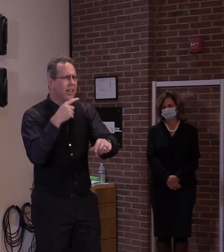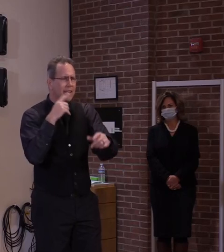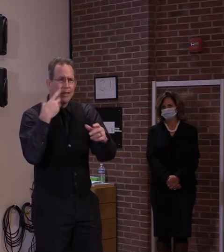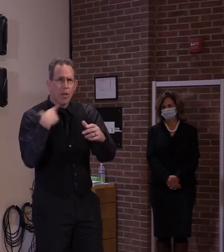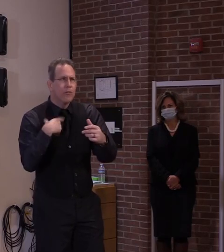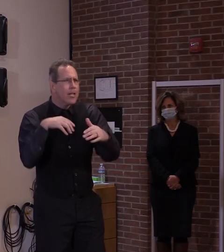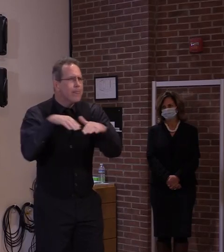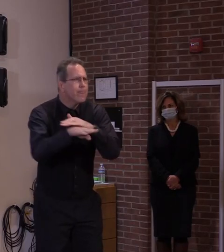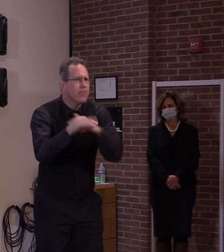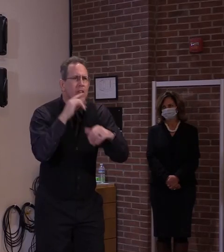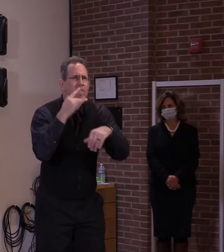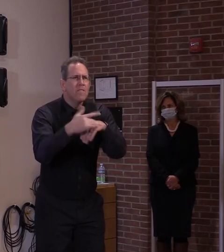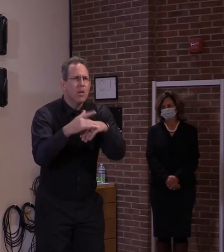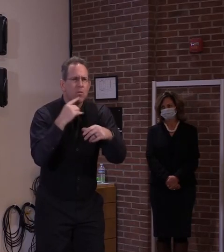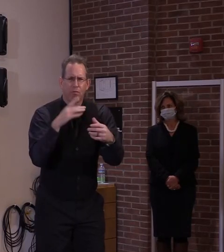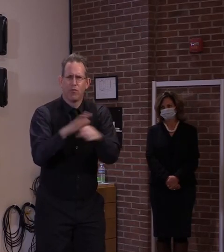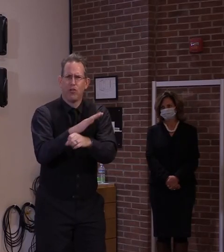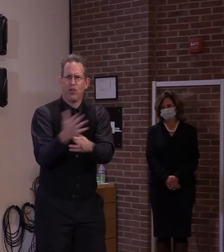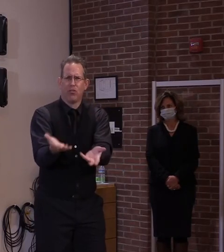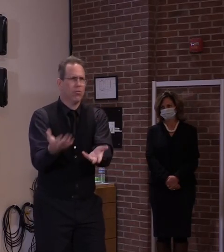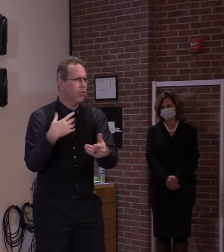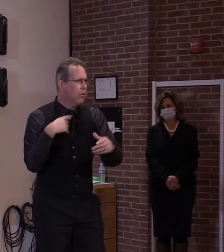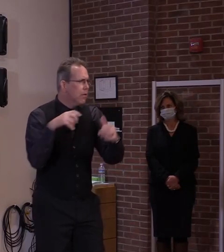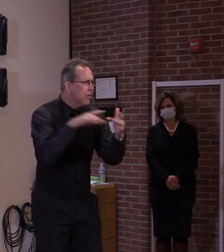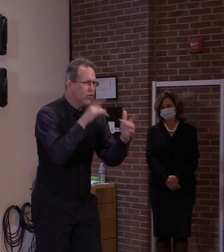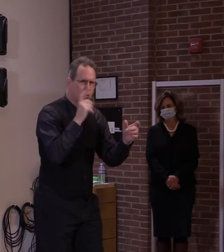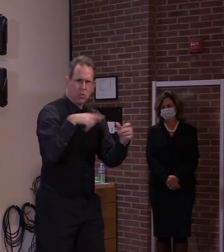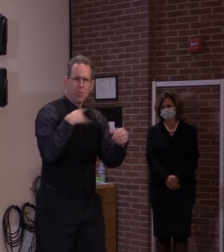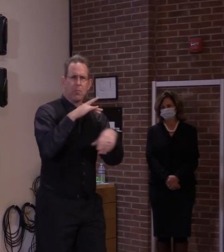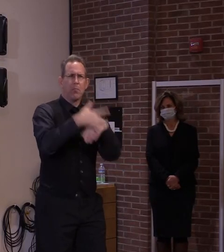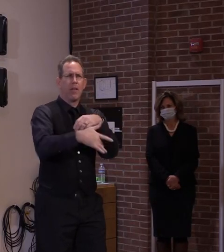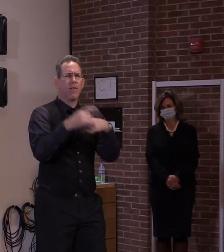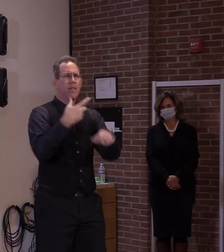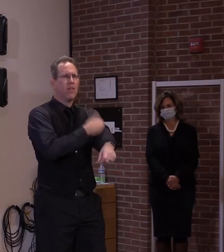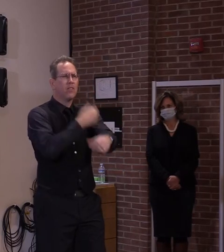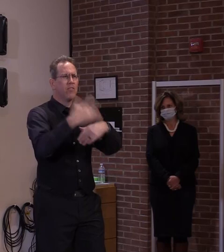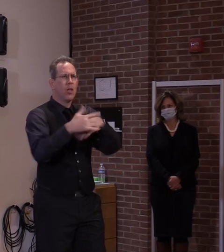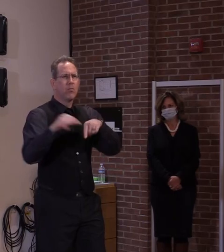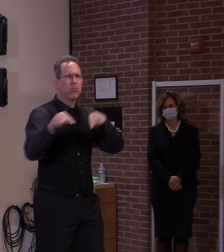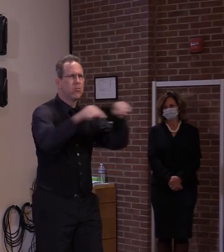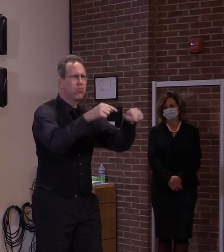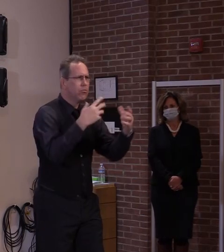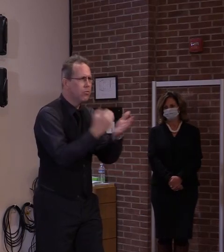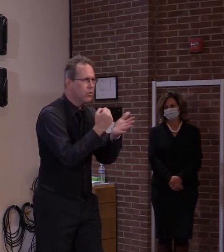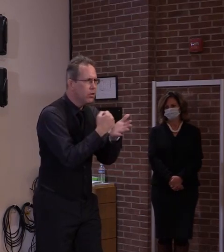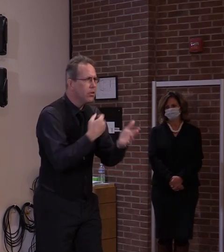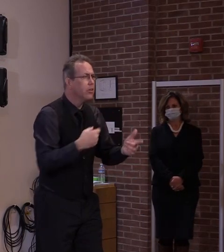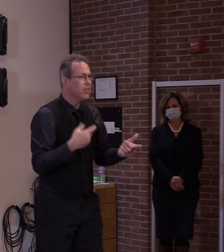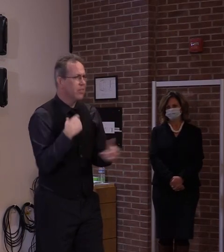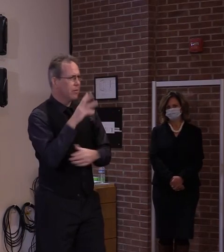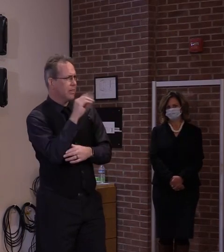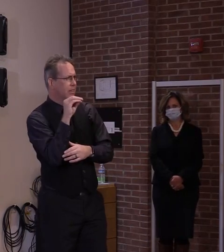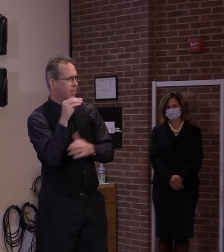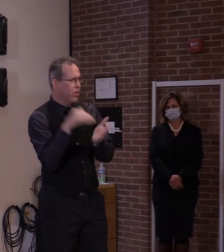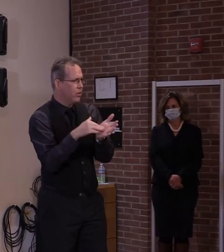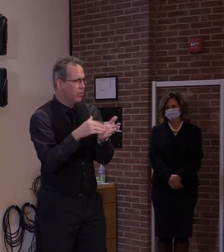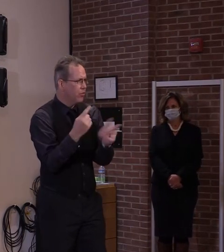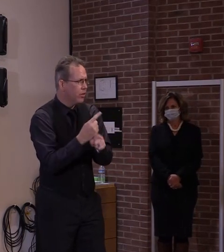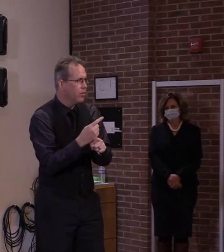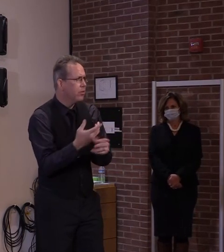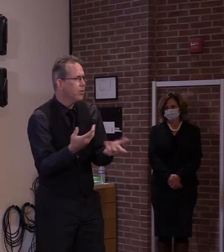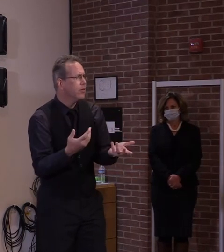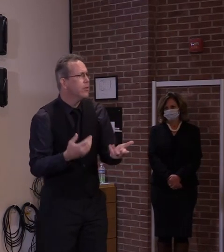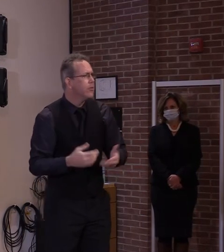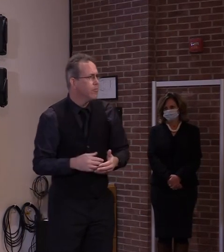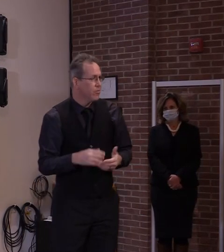capacity heading into the holidays, and worried that people are going to be kind of going in blind to these gatherings if they're not available to get these tests?